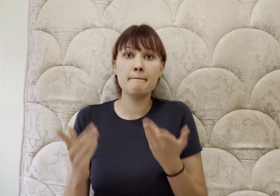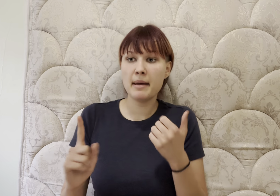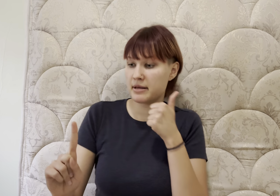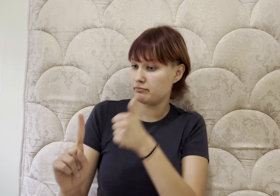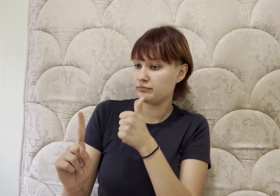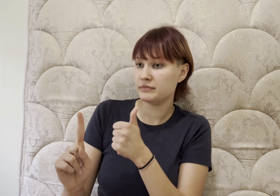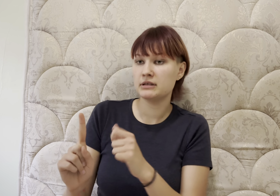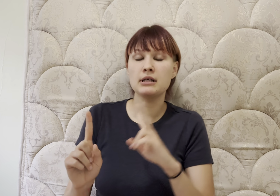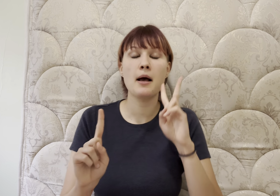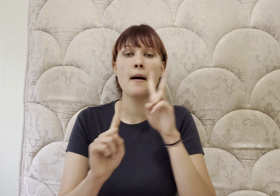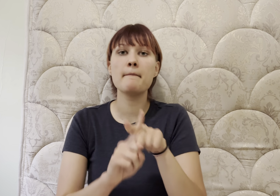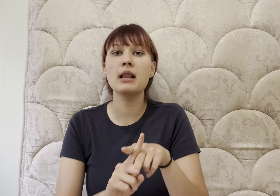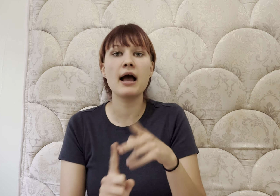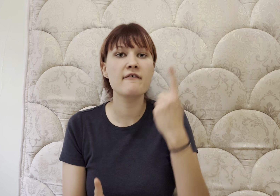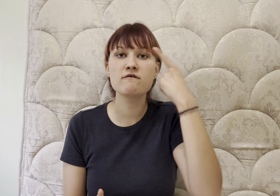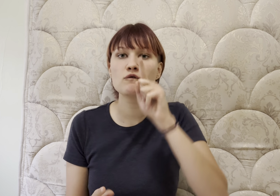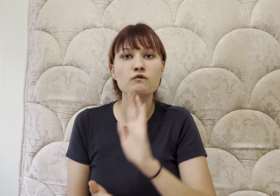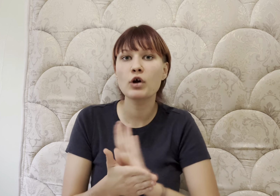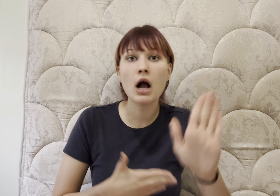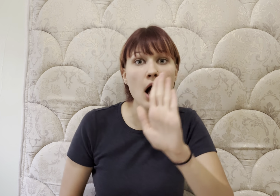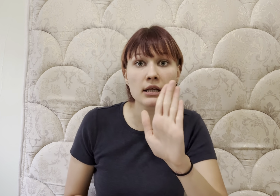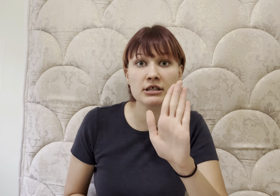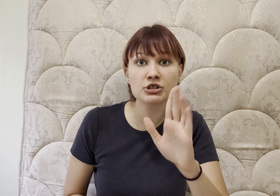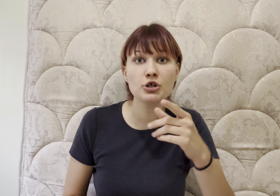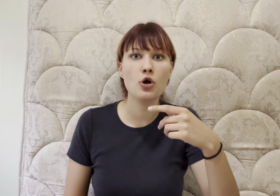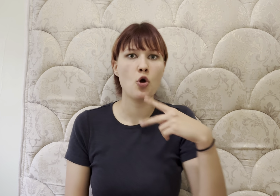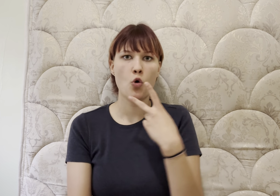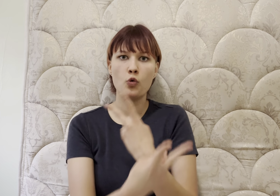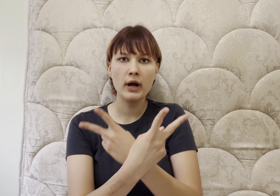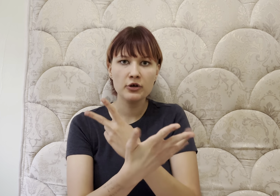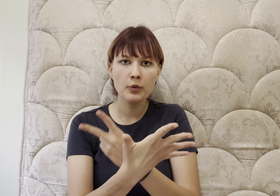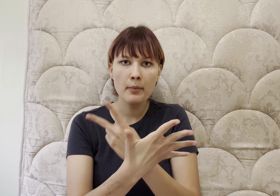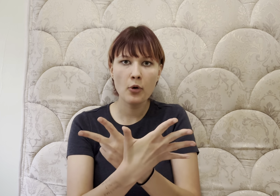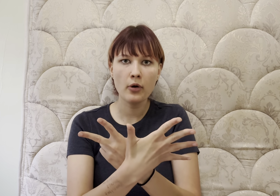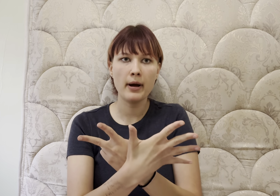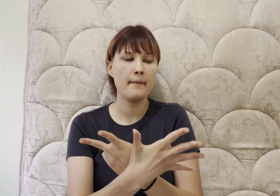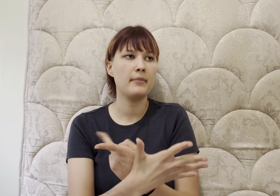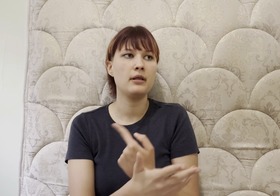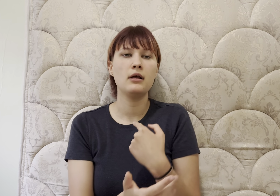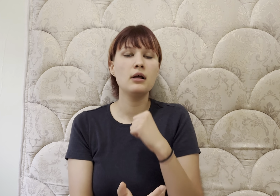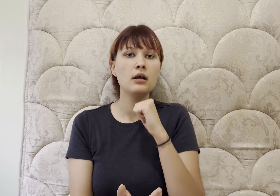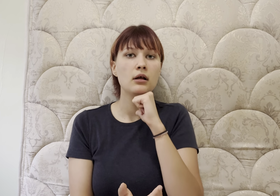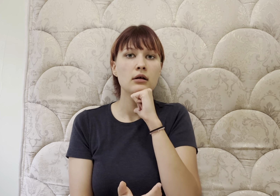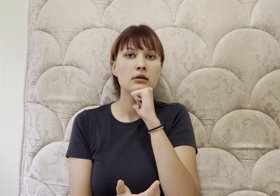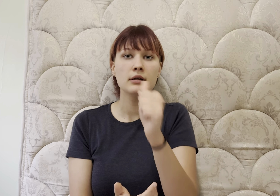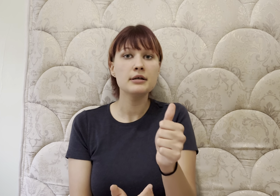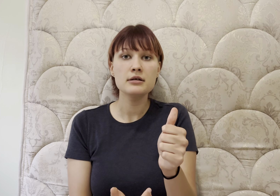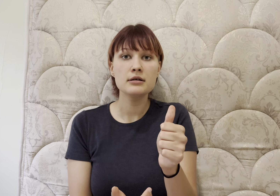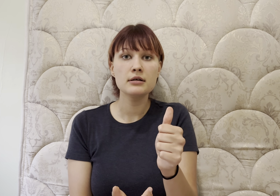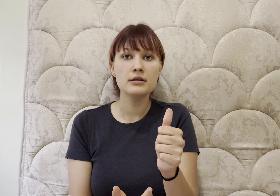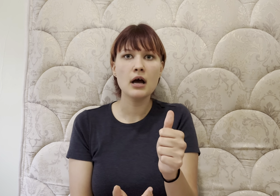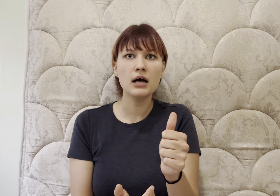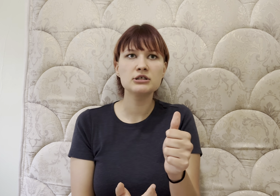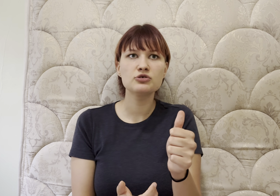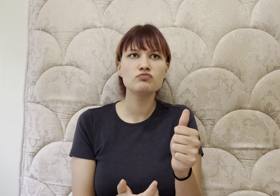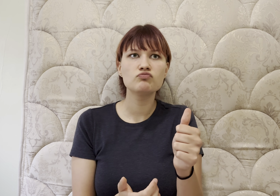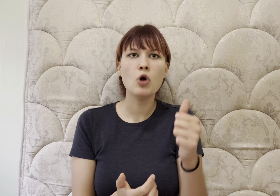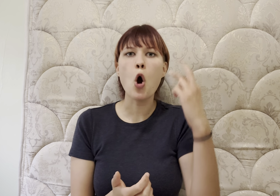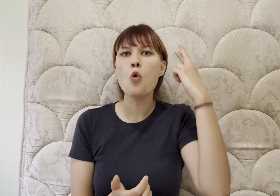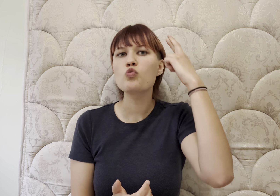will ever want me. See, that's the sort of thinking that is illogical. It's just not true, but it's the sort of thinking that